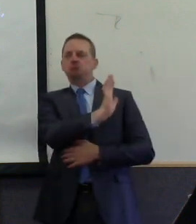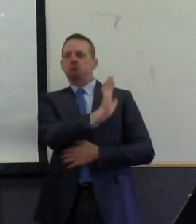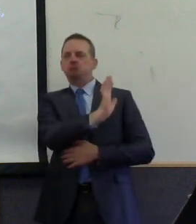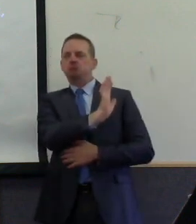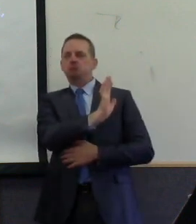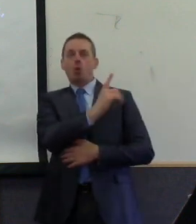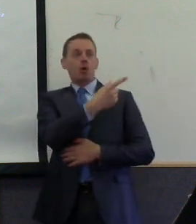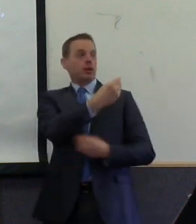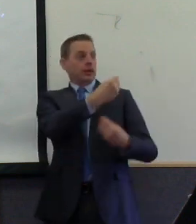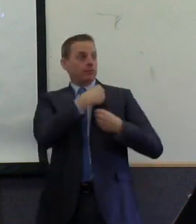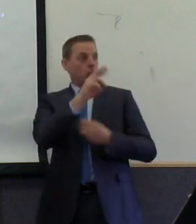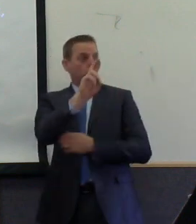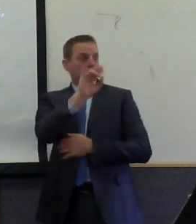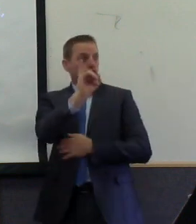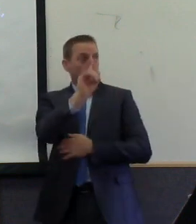another person.